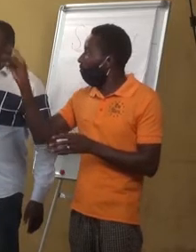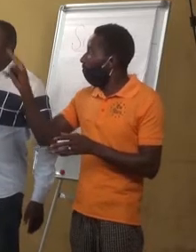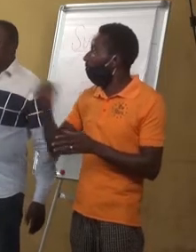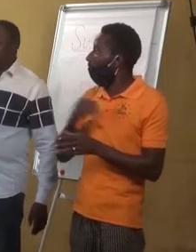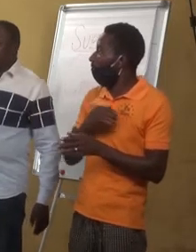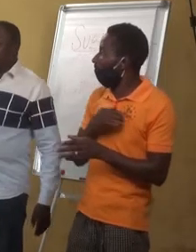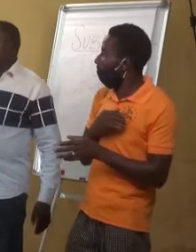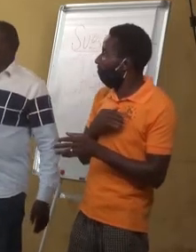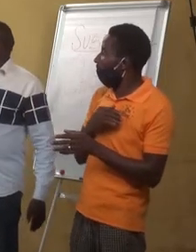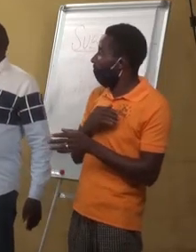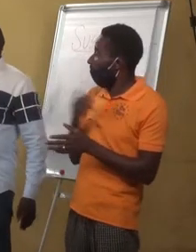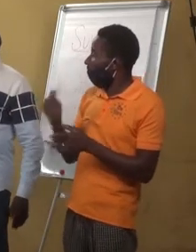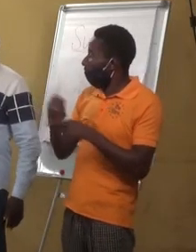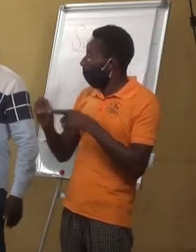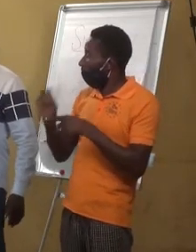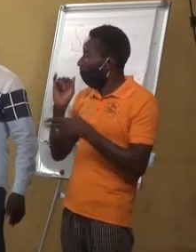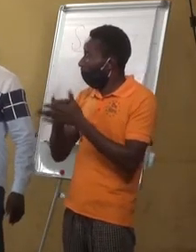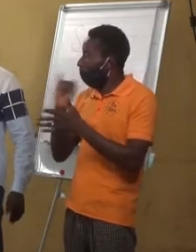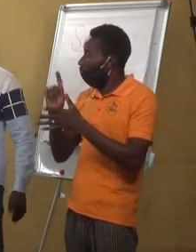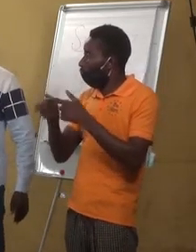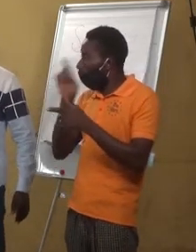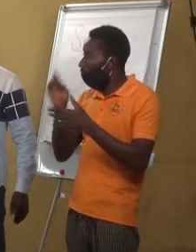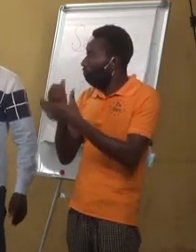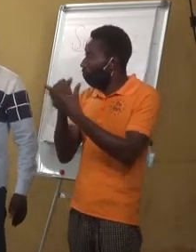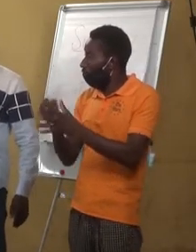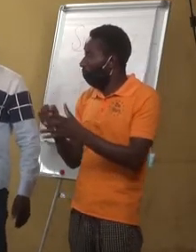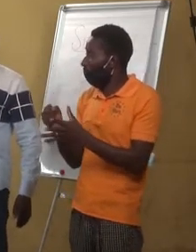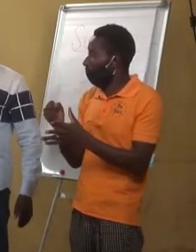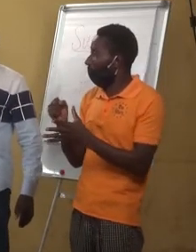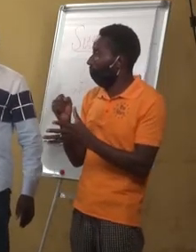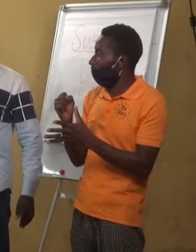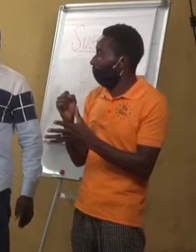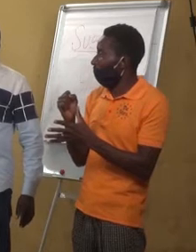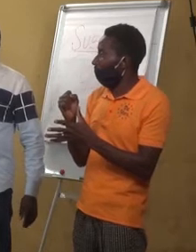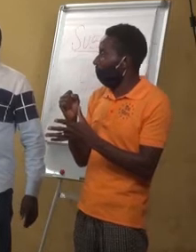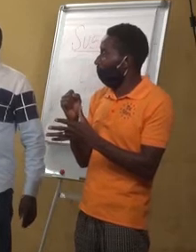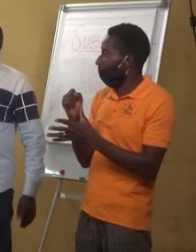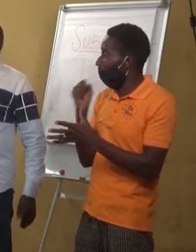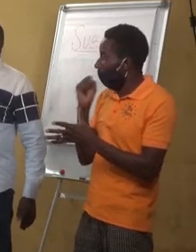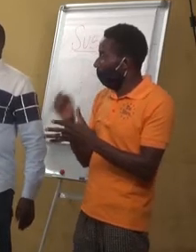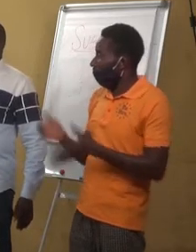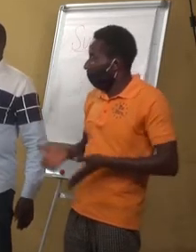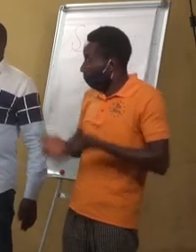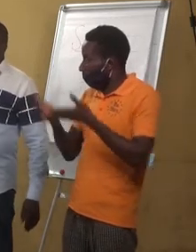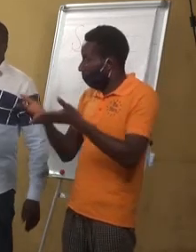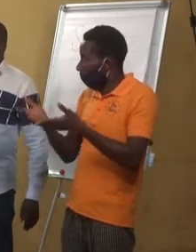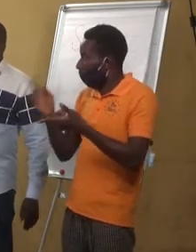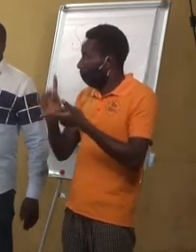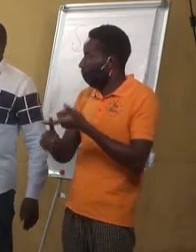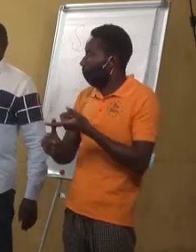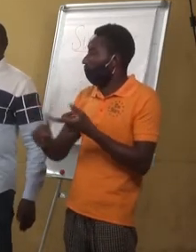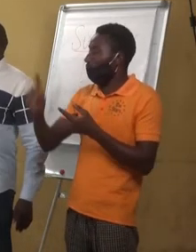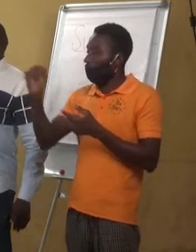the electrons that is to be shared is being contributed by each and every one of the elements that are involved in the